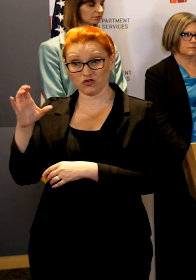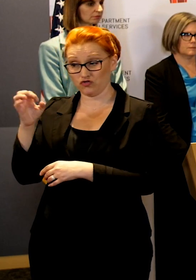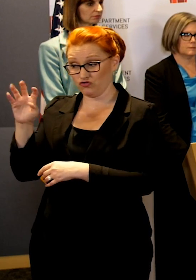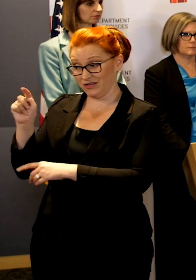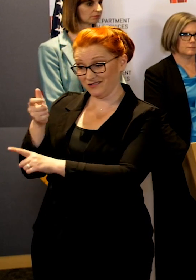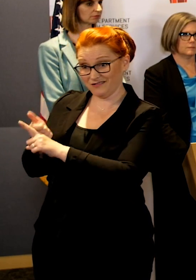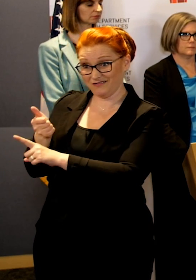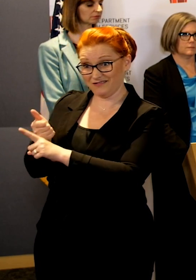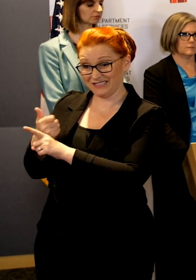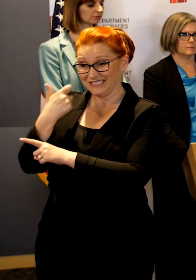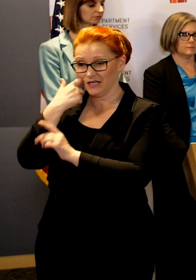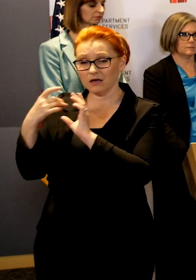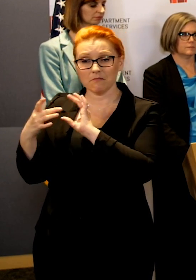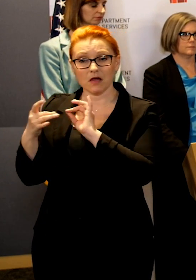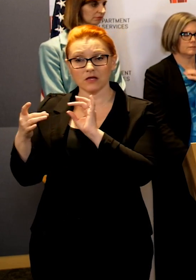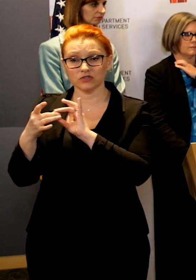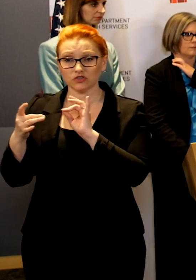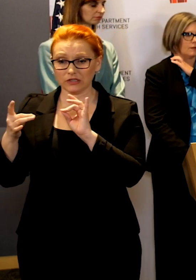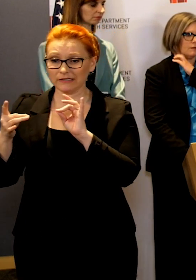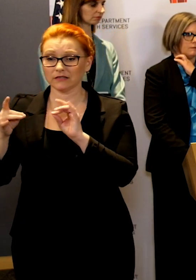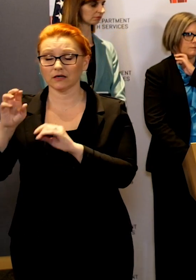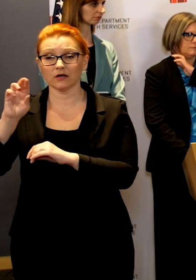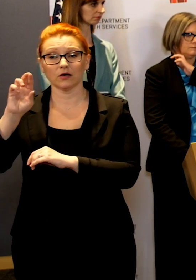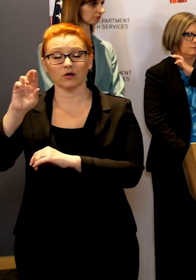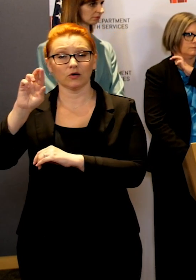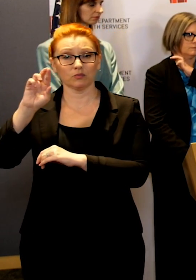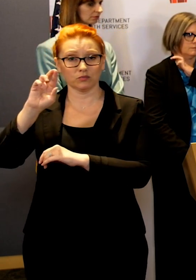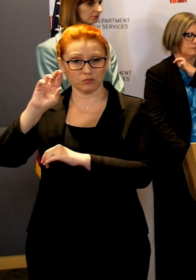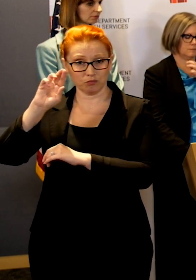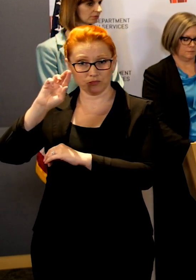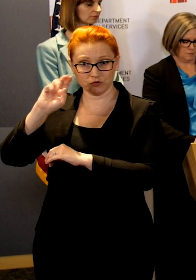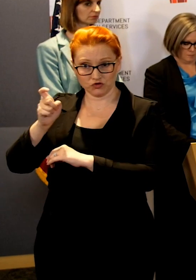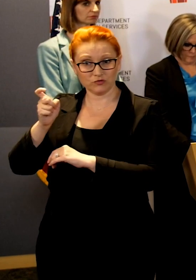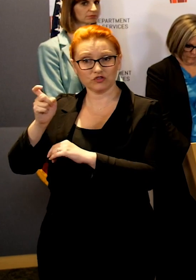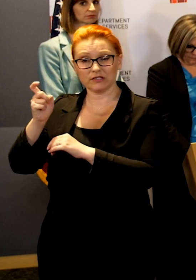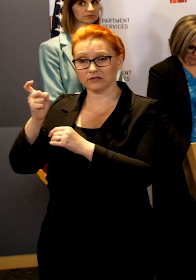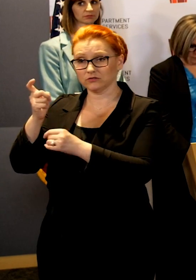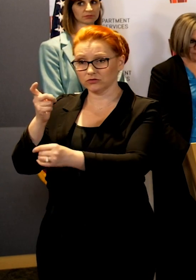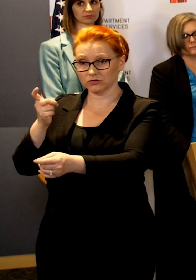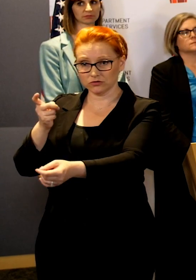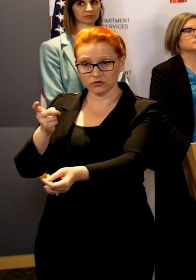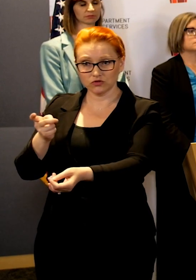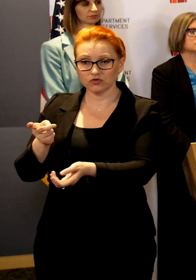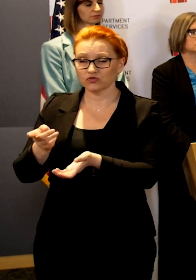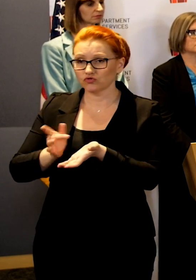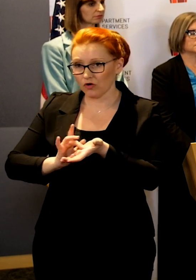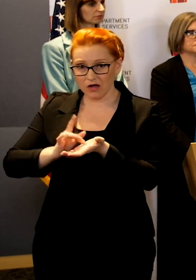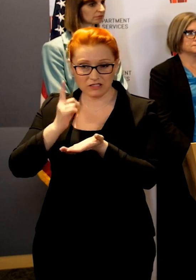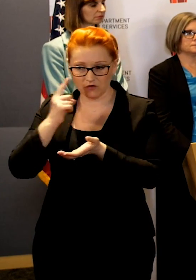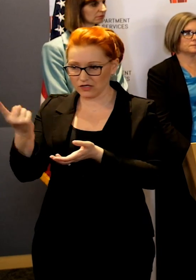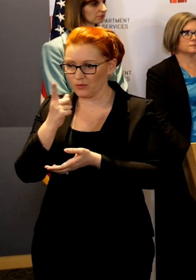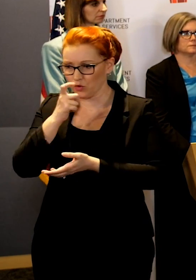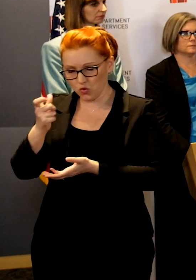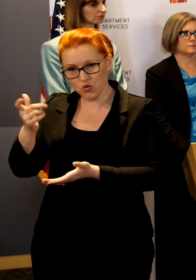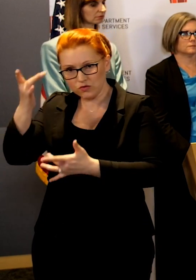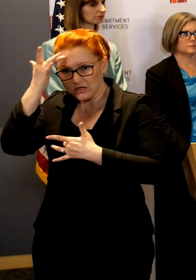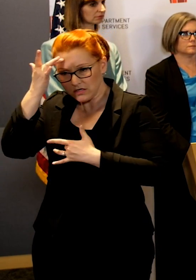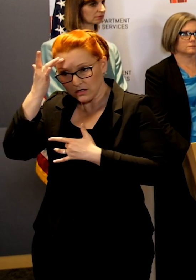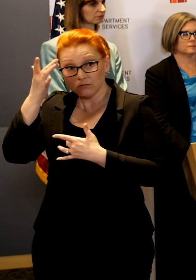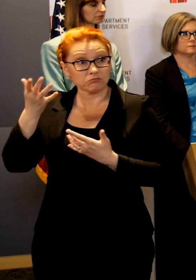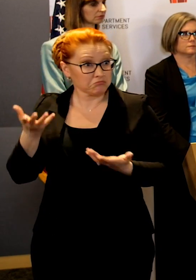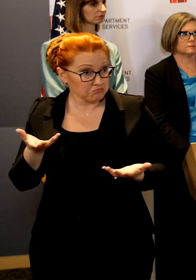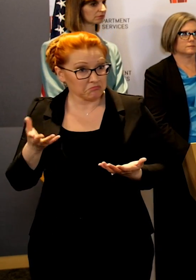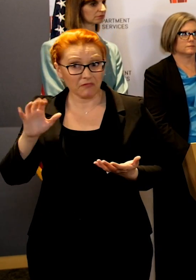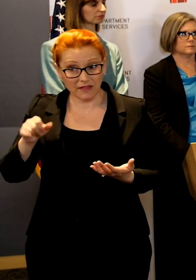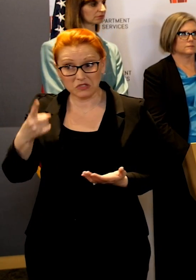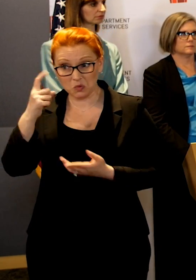mentioned the situation of prescription drugs for someone with underlying health conditions. That would be maybe